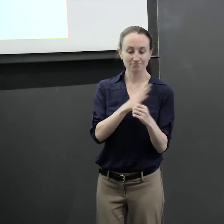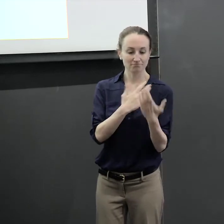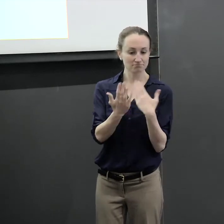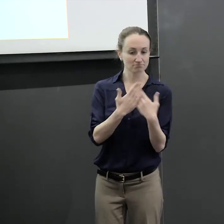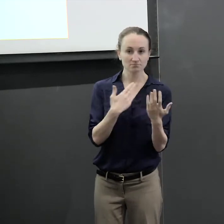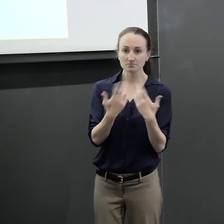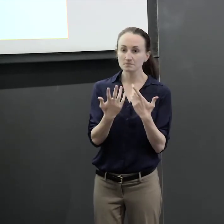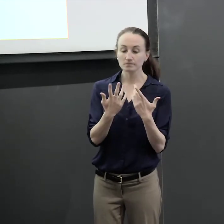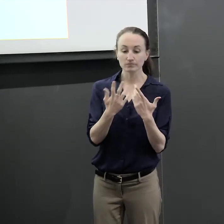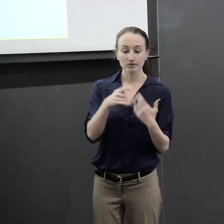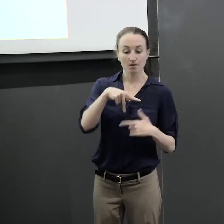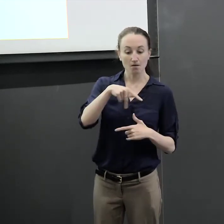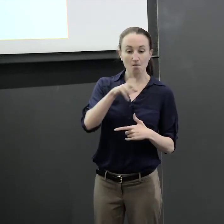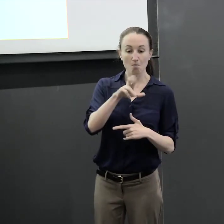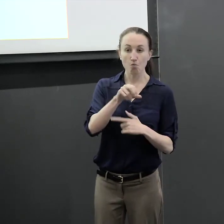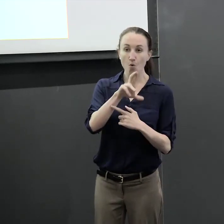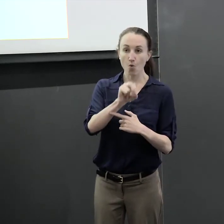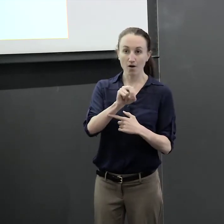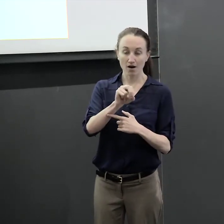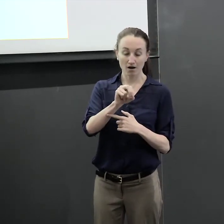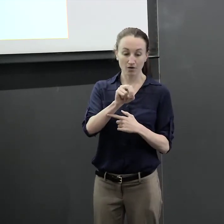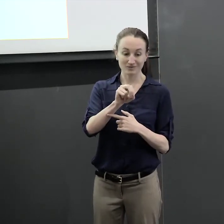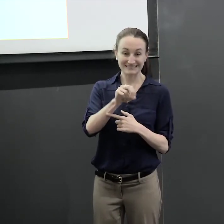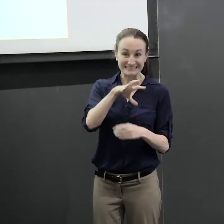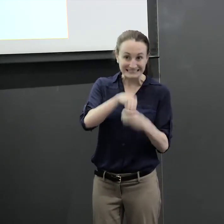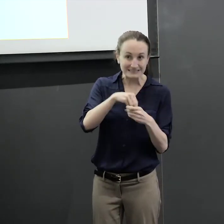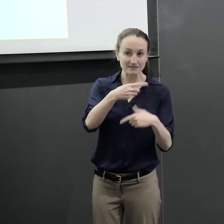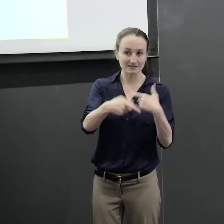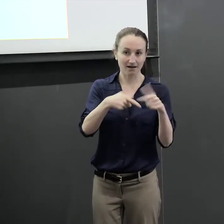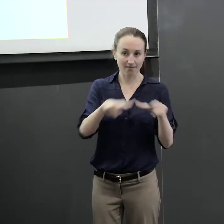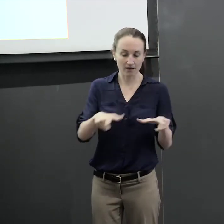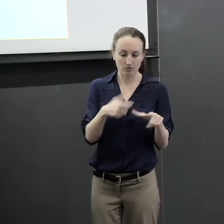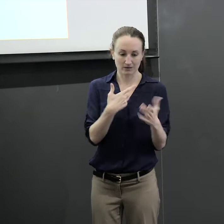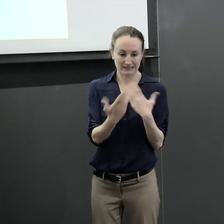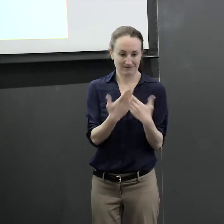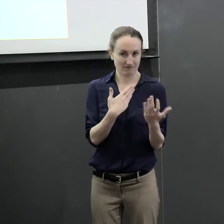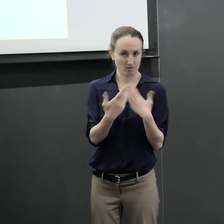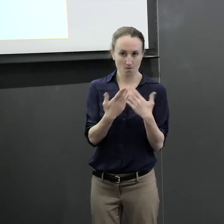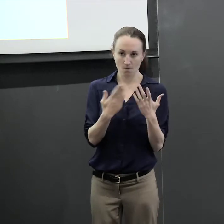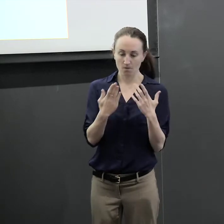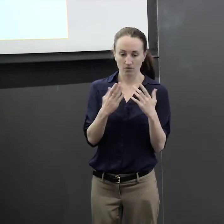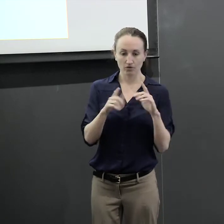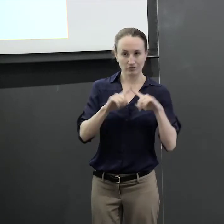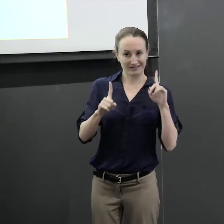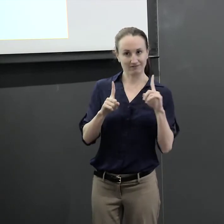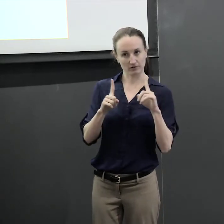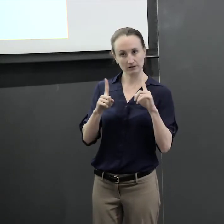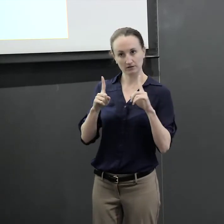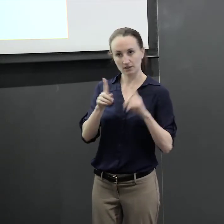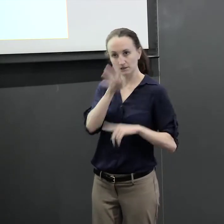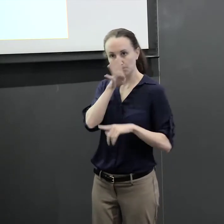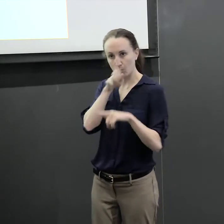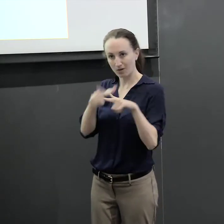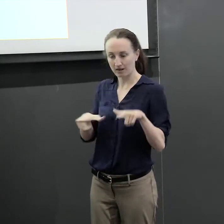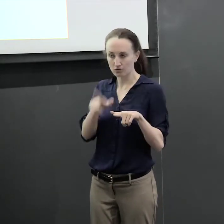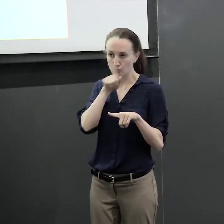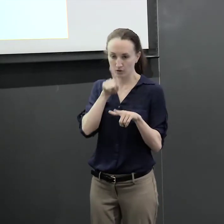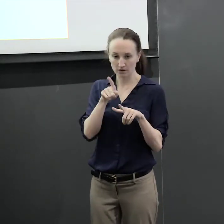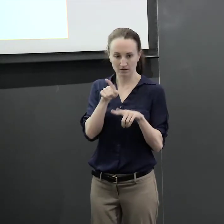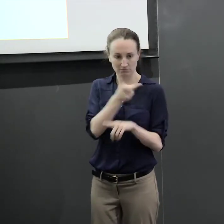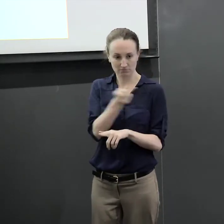fact, pronouns in sign language, despite their difference in realization from pronouns in spoken language, are part of the same